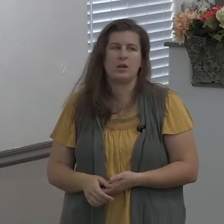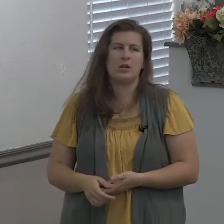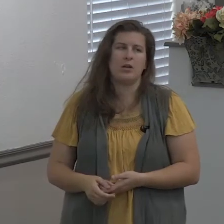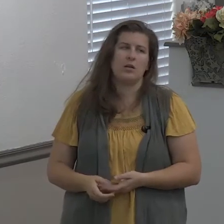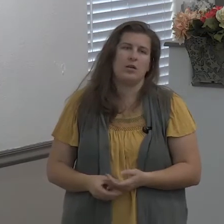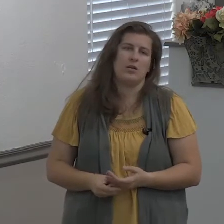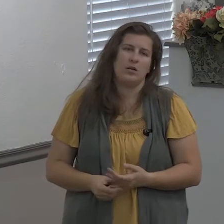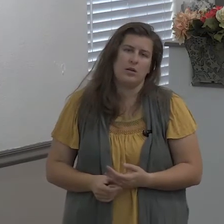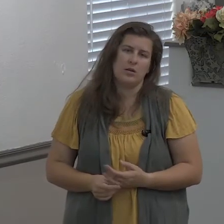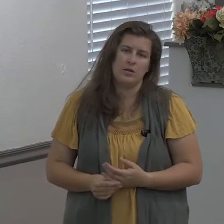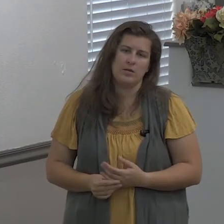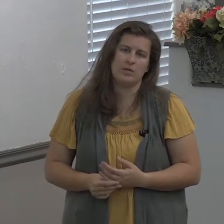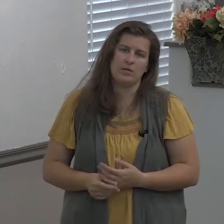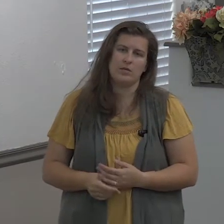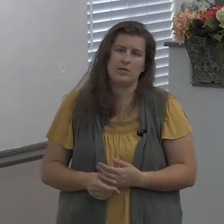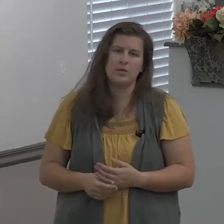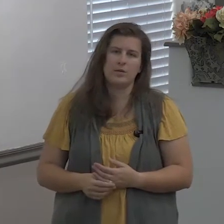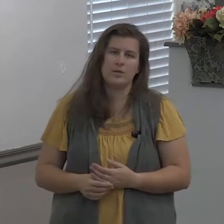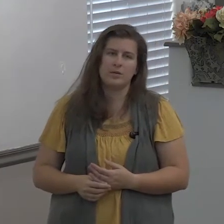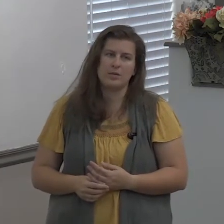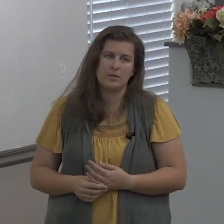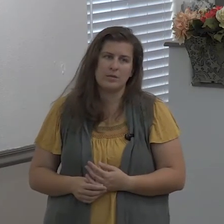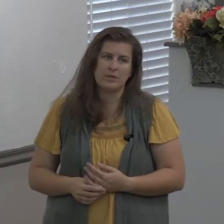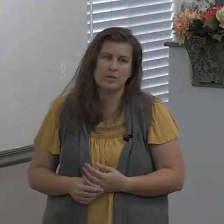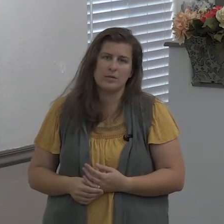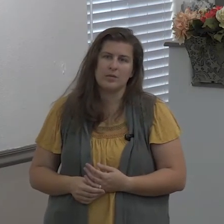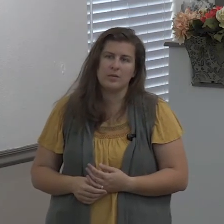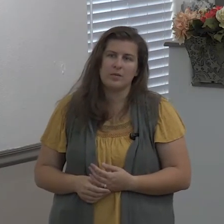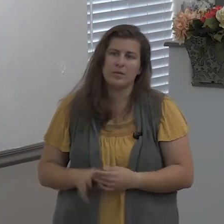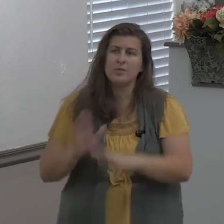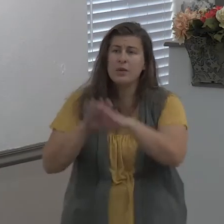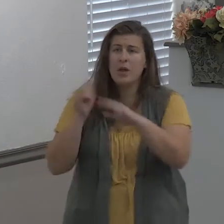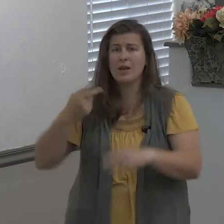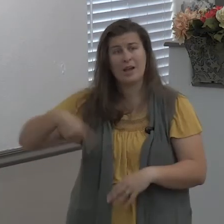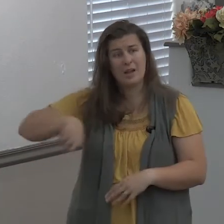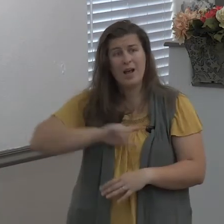God, for they are spiritually discerned. We need to understand that.